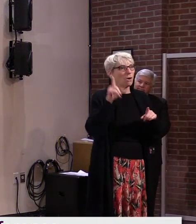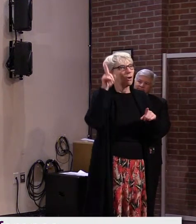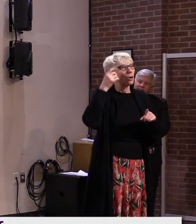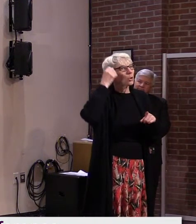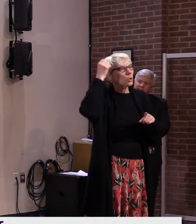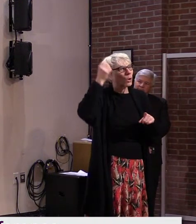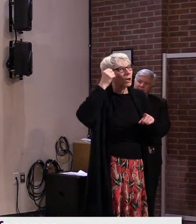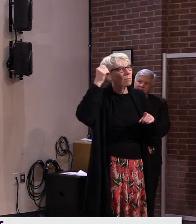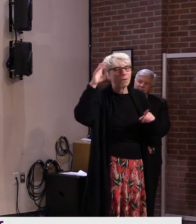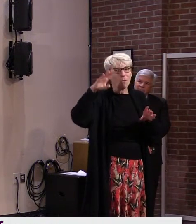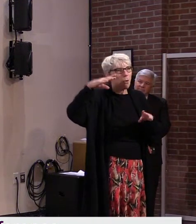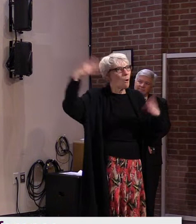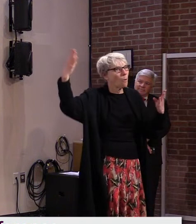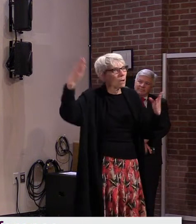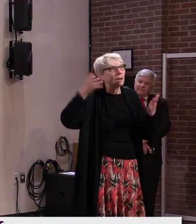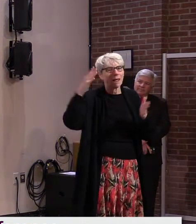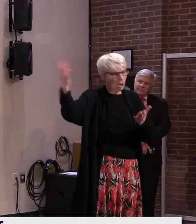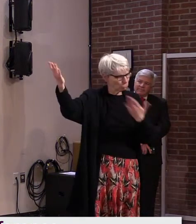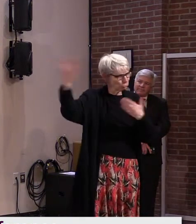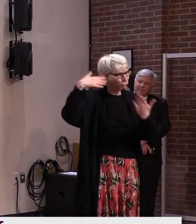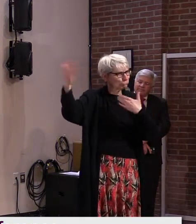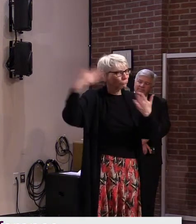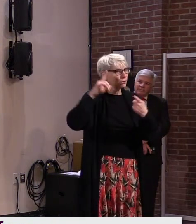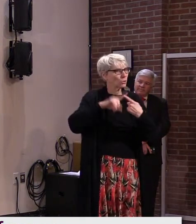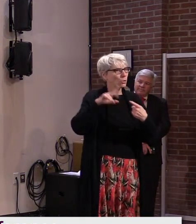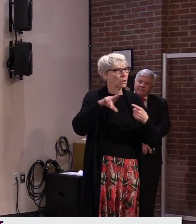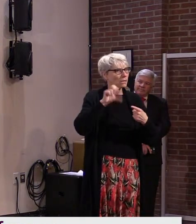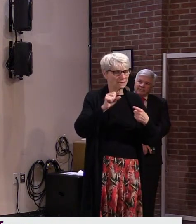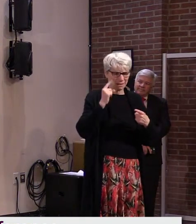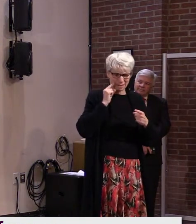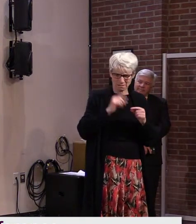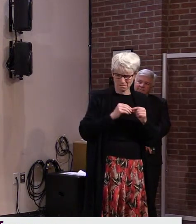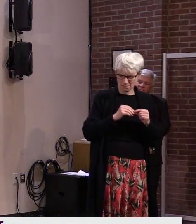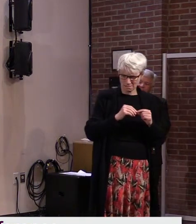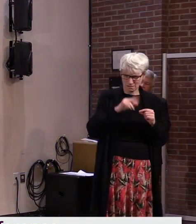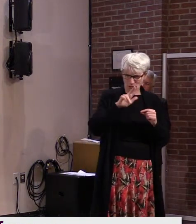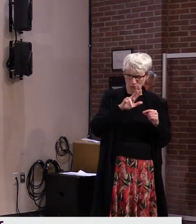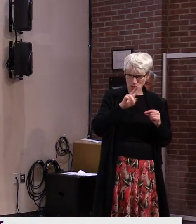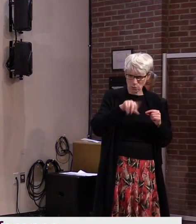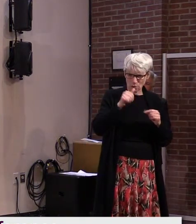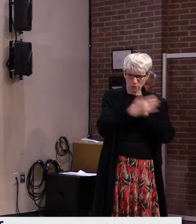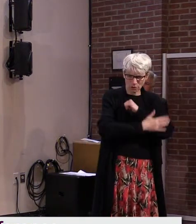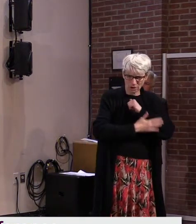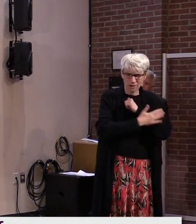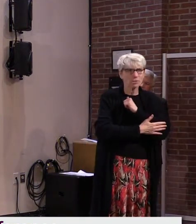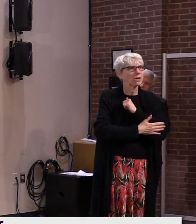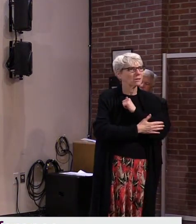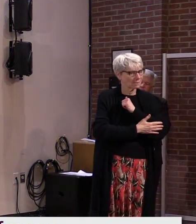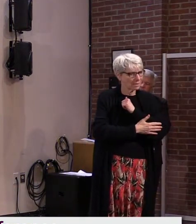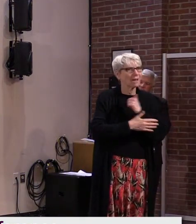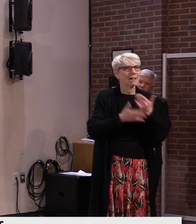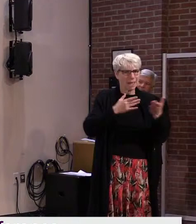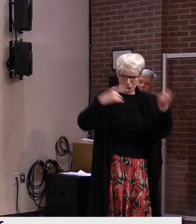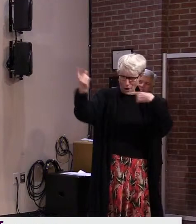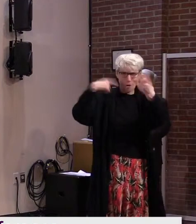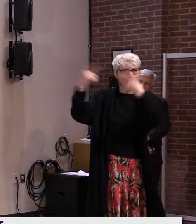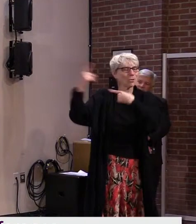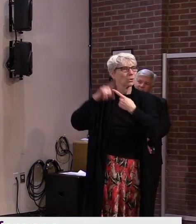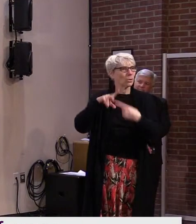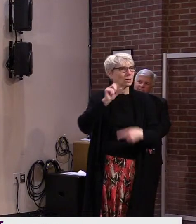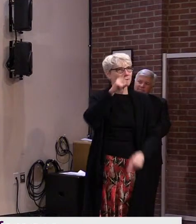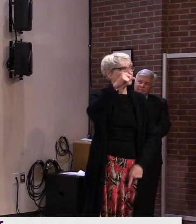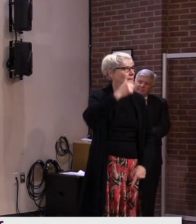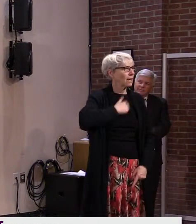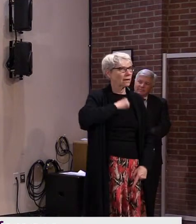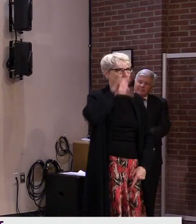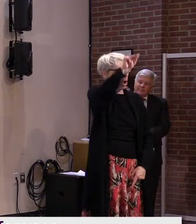traveling into the States, and 32, I think, other countries can travel into the United States, but we